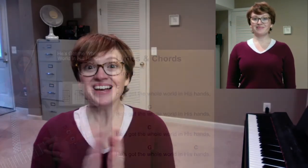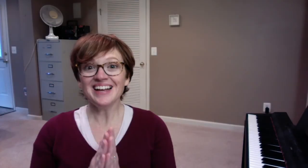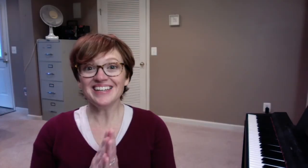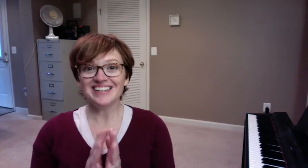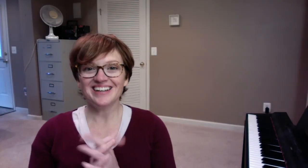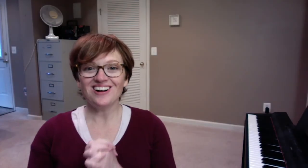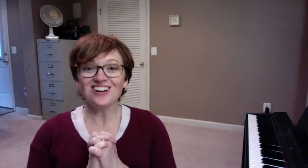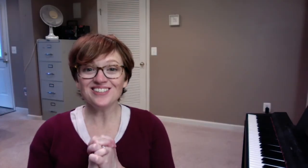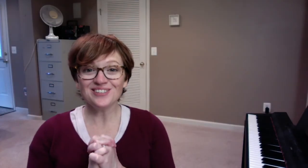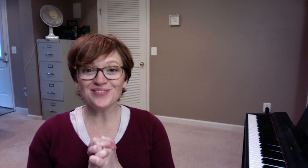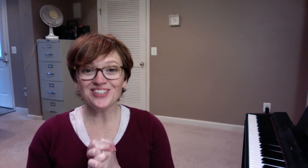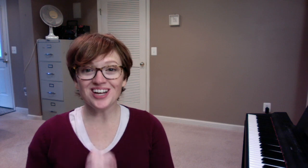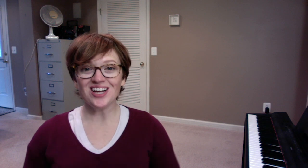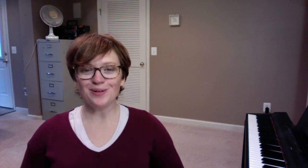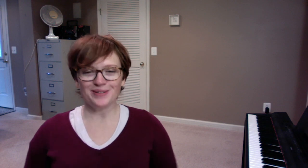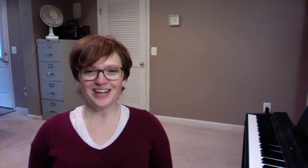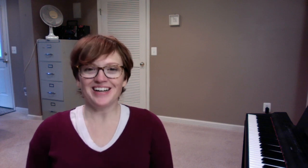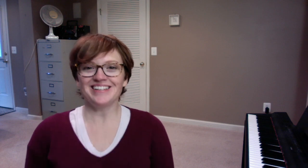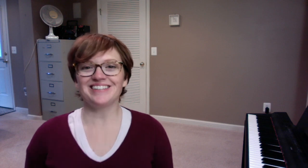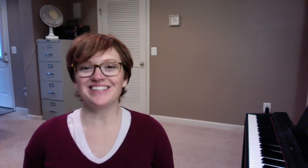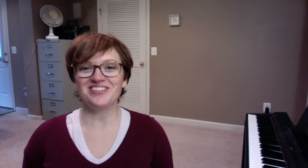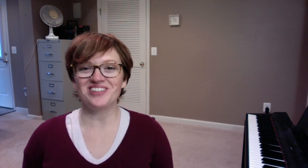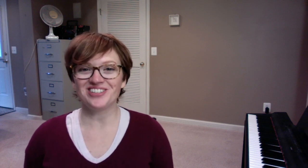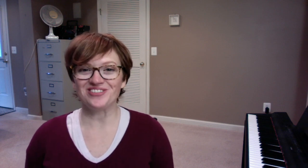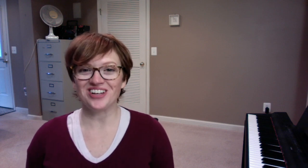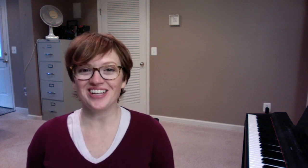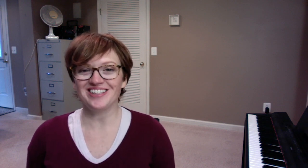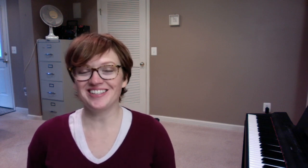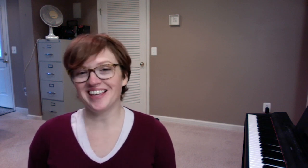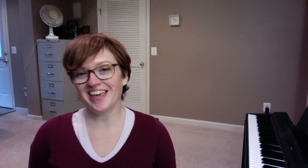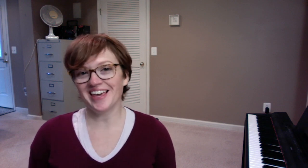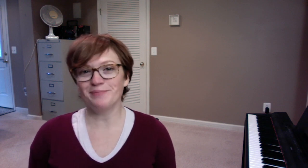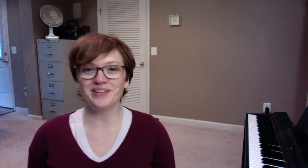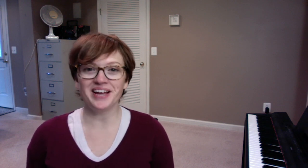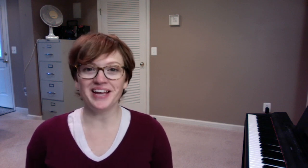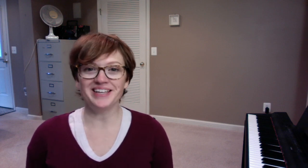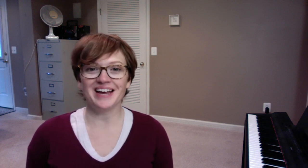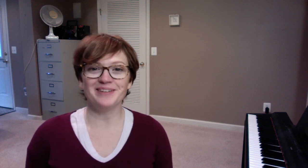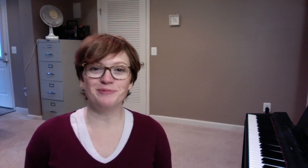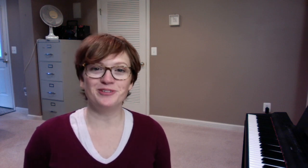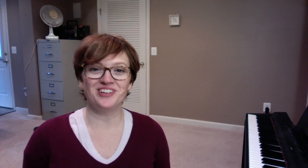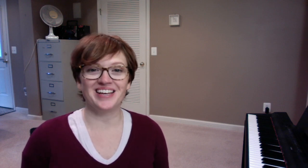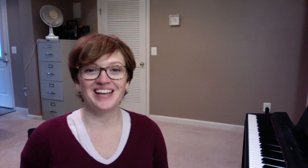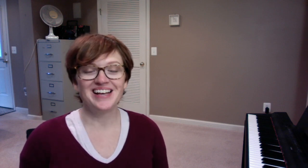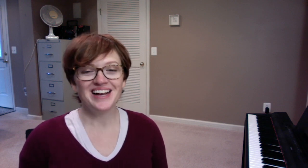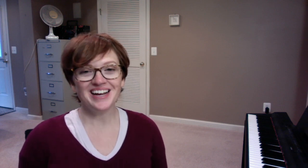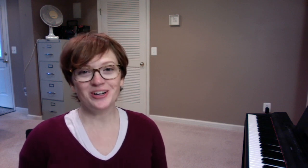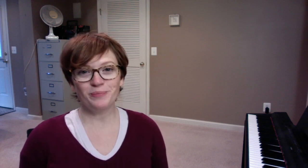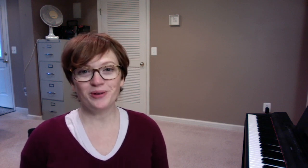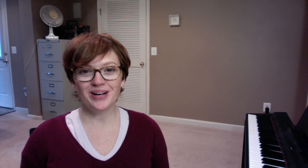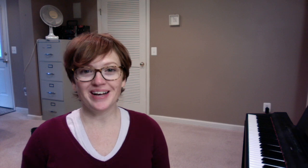Yay! Awesome job! I had so much fun singing, playing, and moving. I hope you had